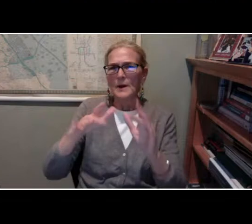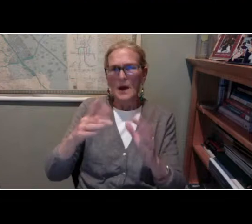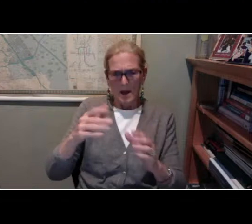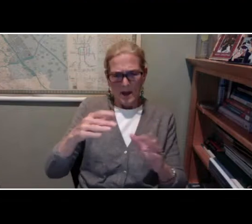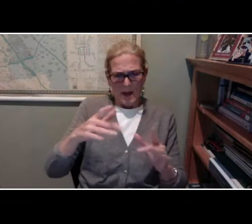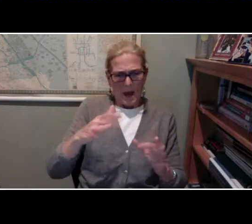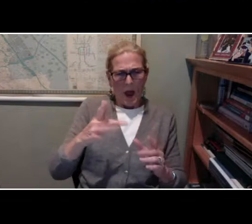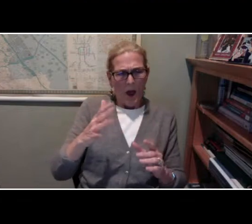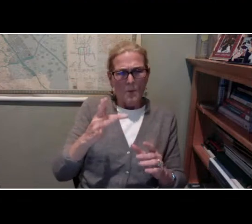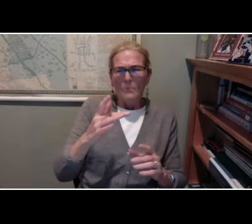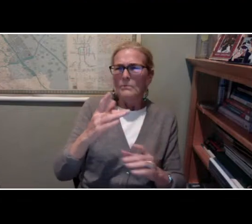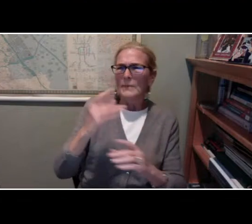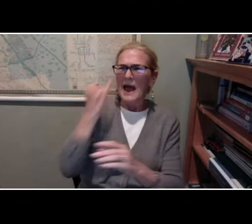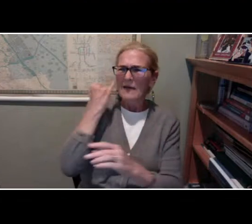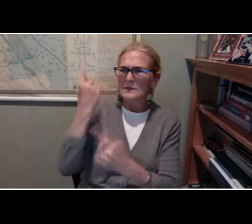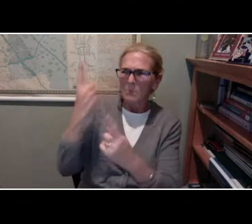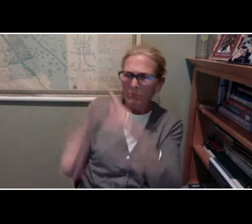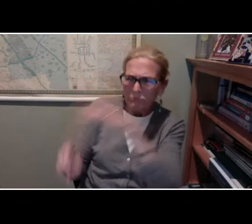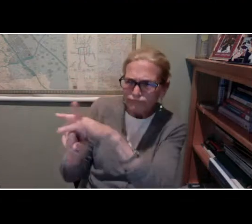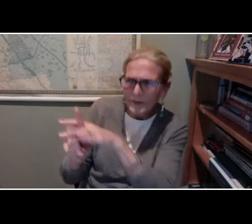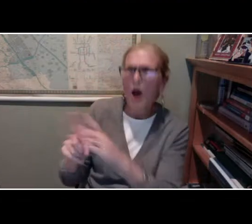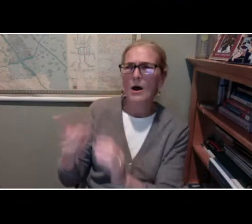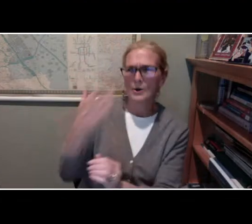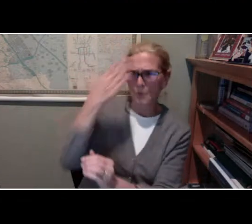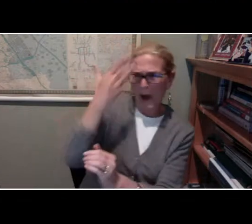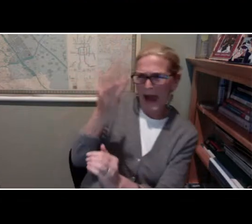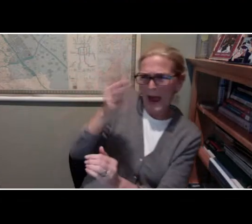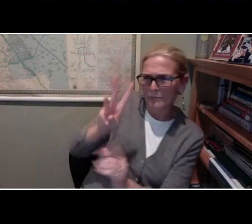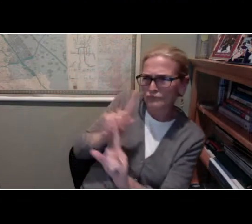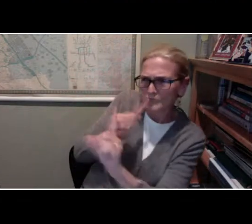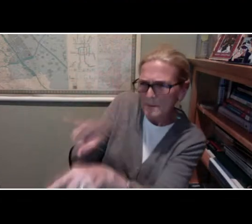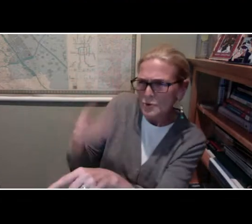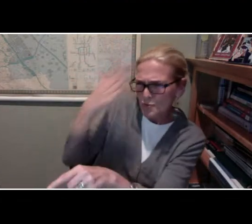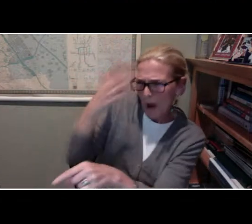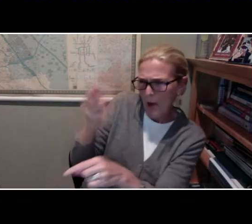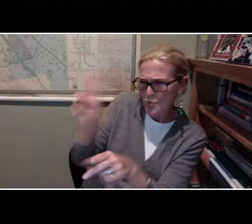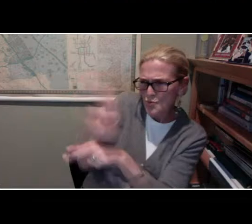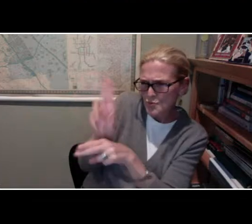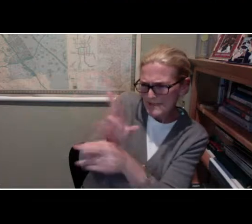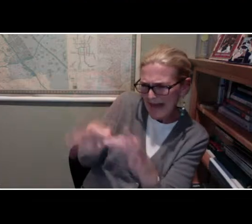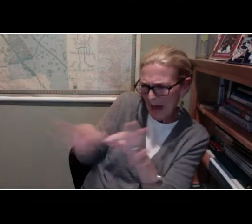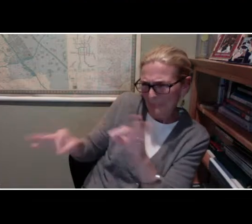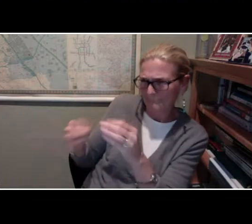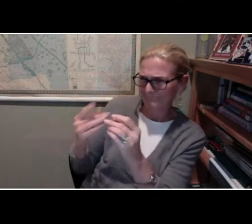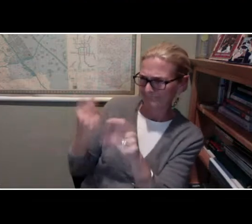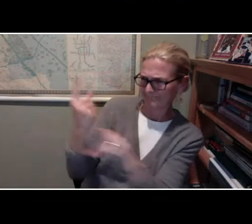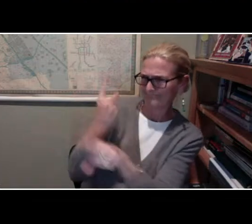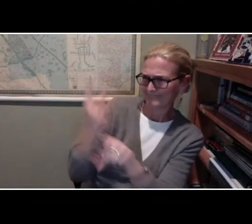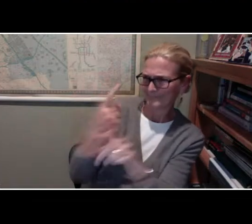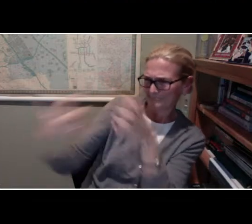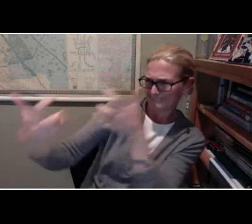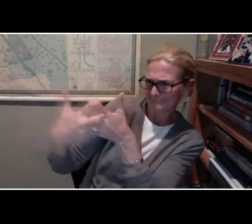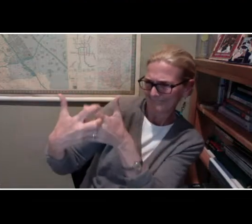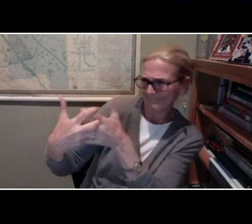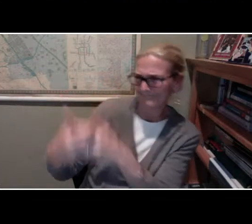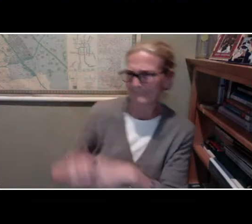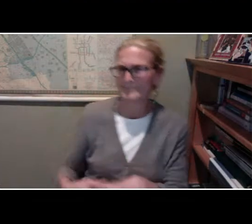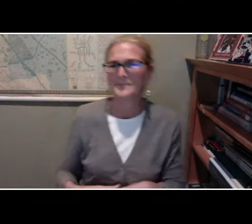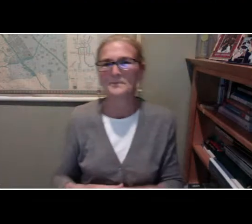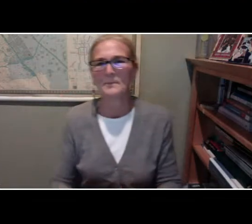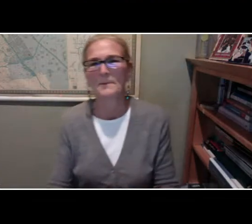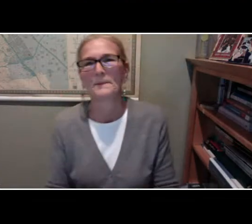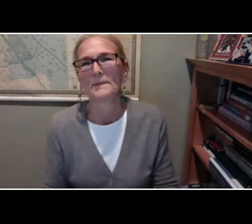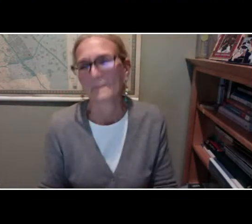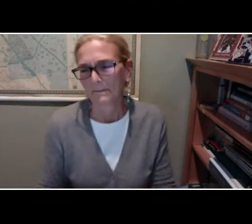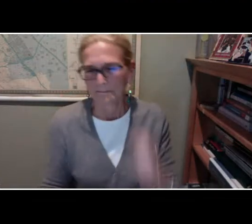people. We learn how to use words, how to put words together, how to make new words, how to figure out what a word